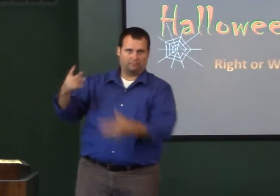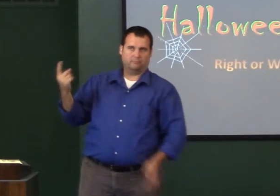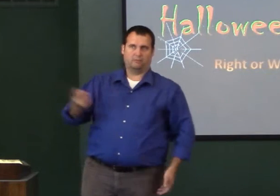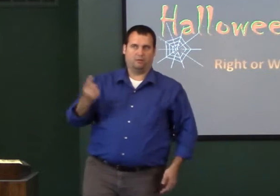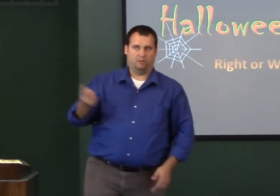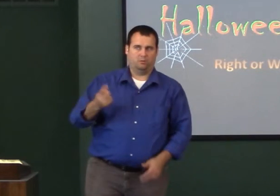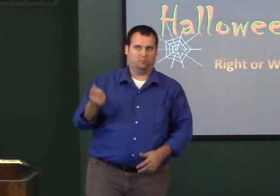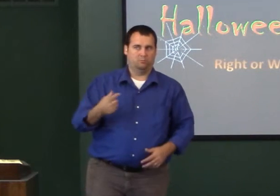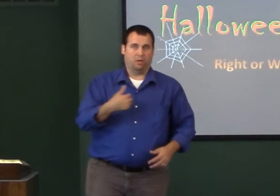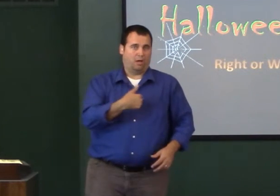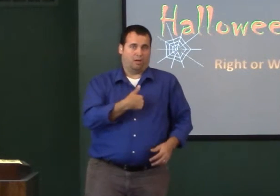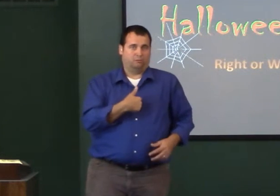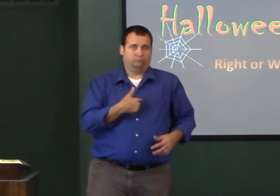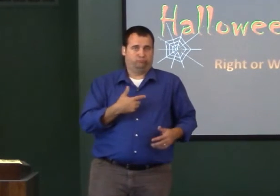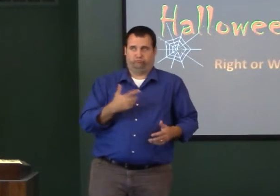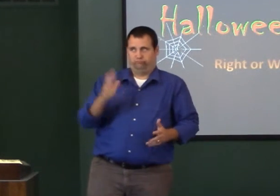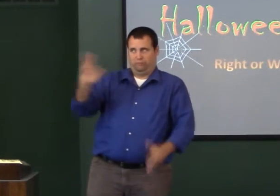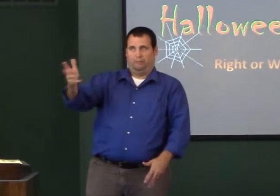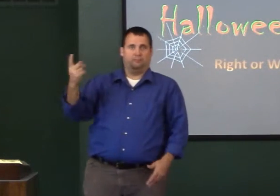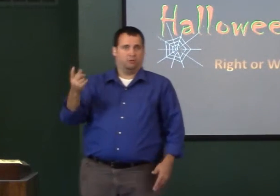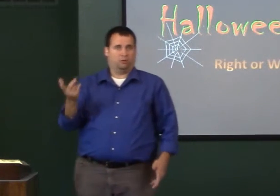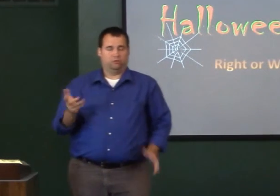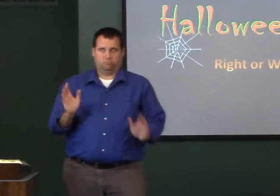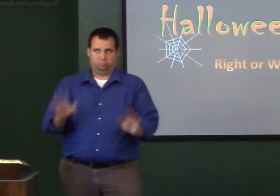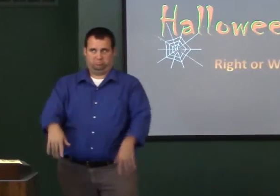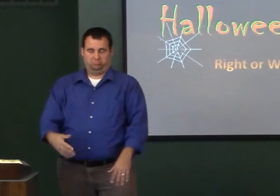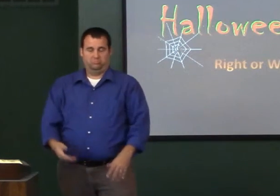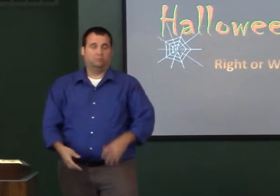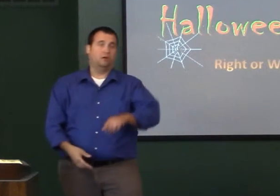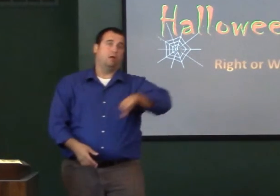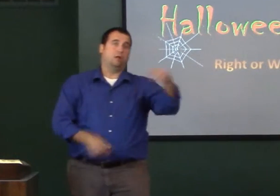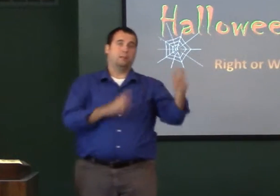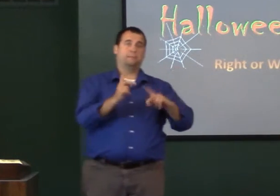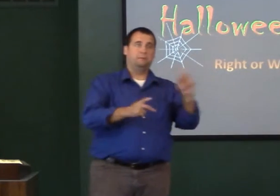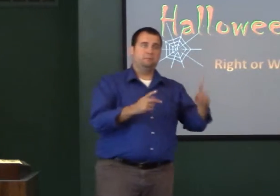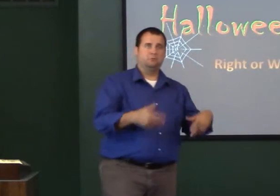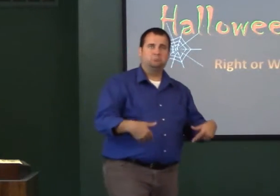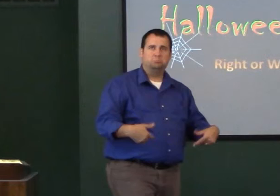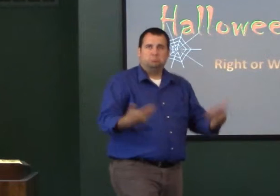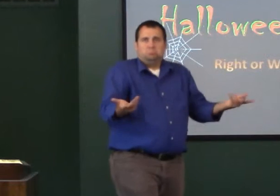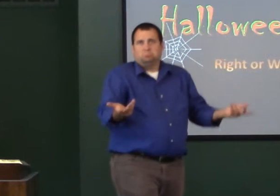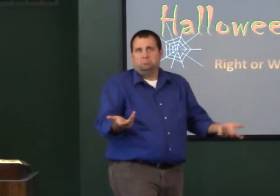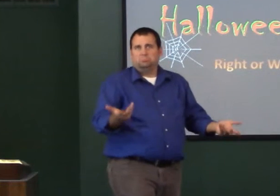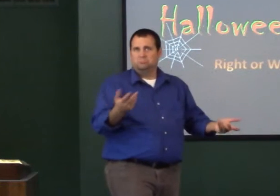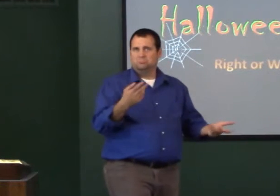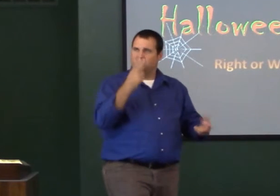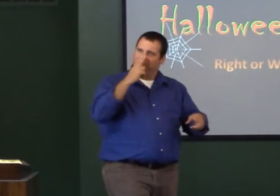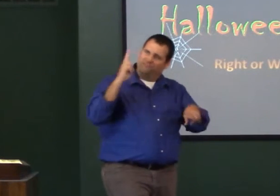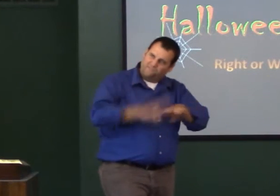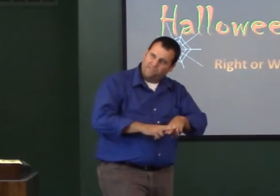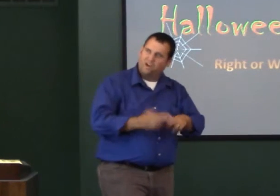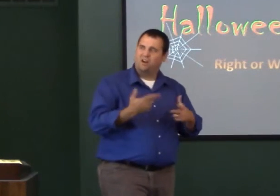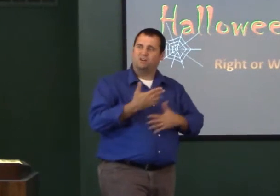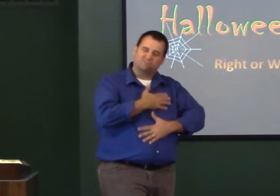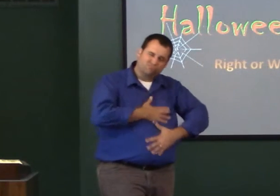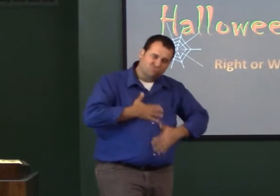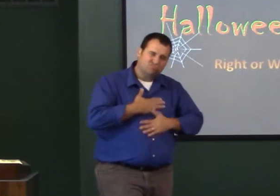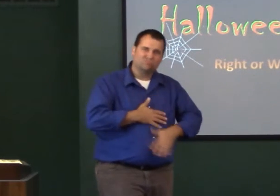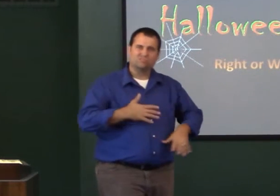they left, they always, you know, left their out there, but other people think that it's fun,